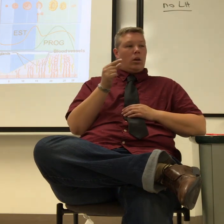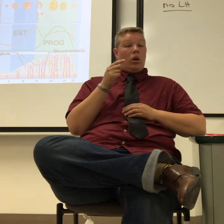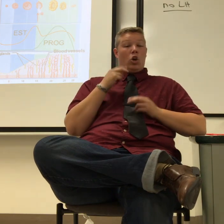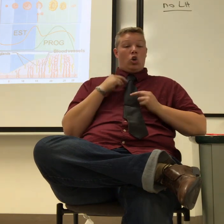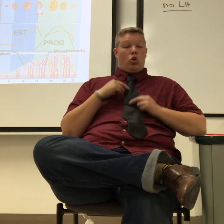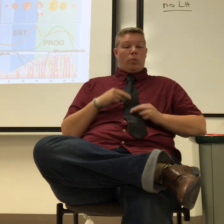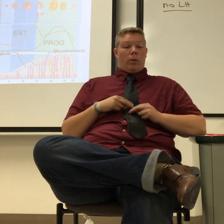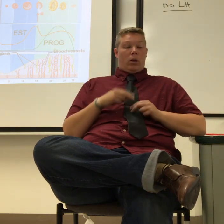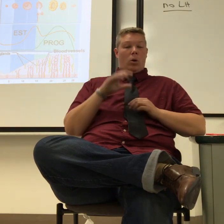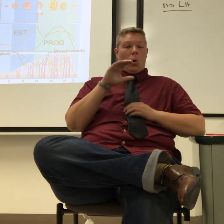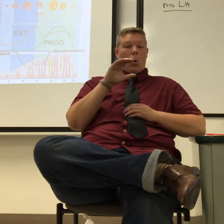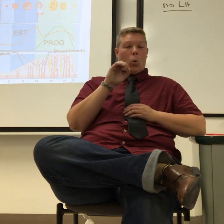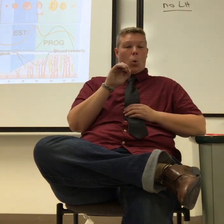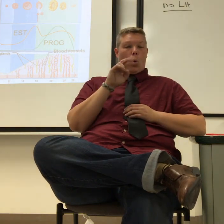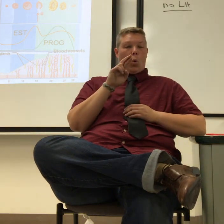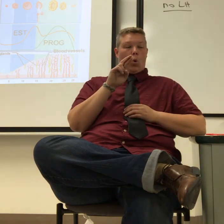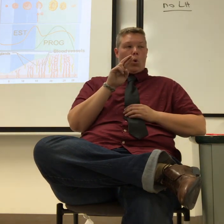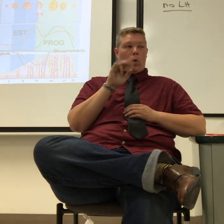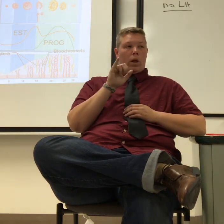chorionic